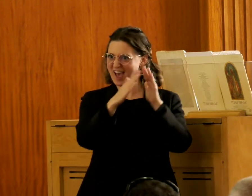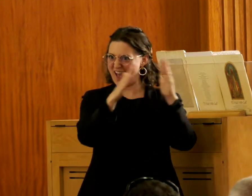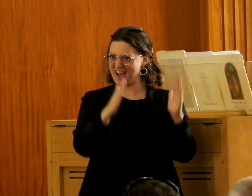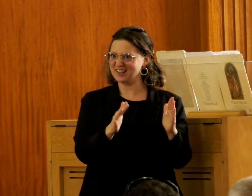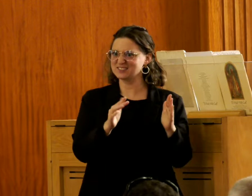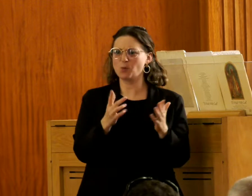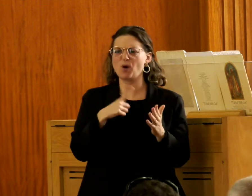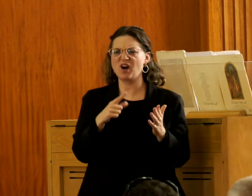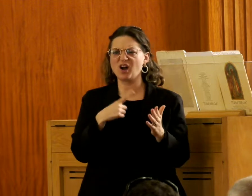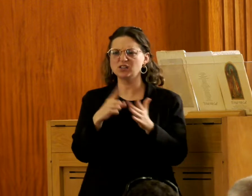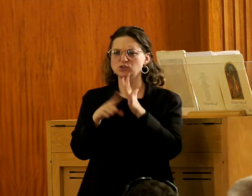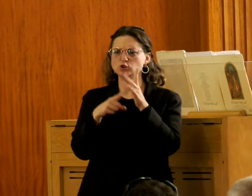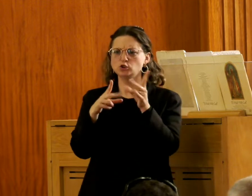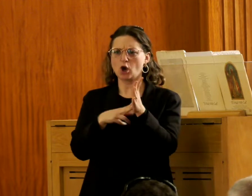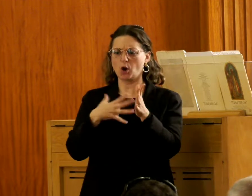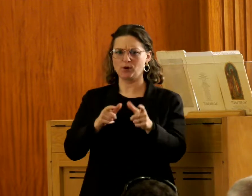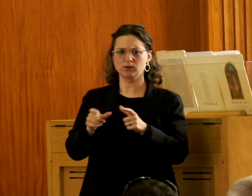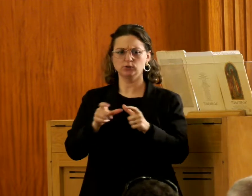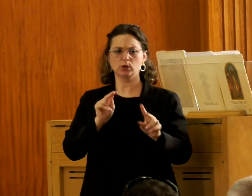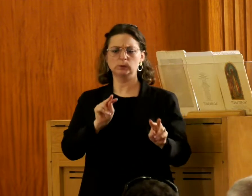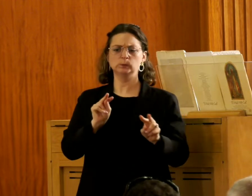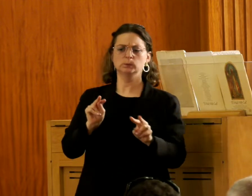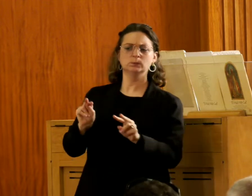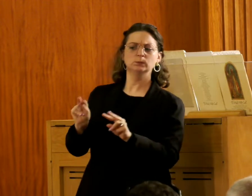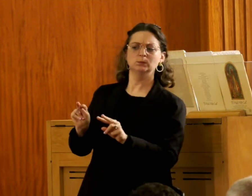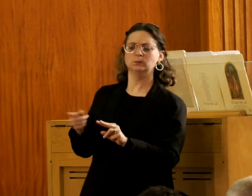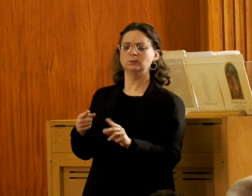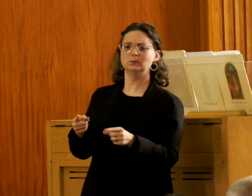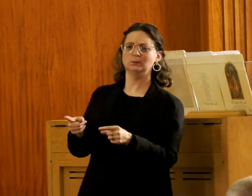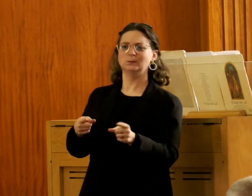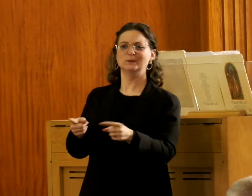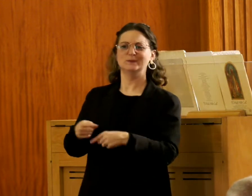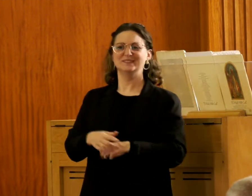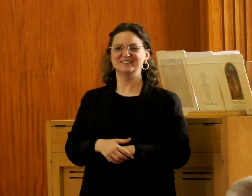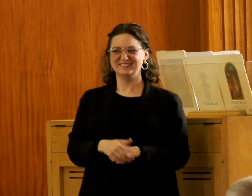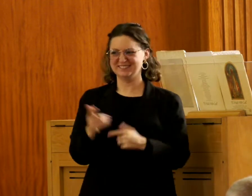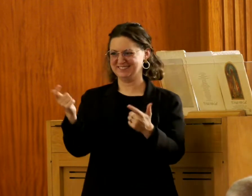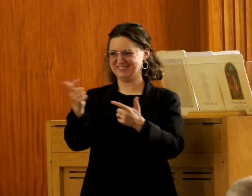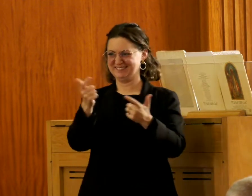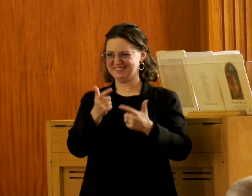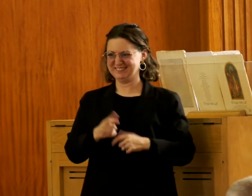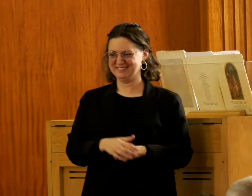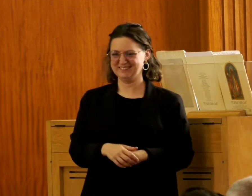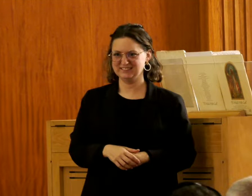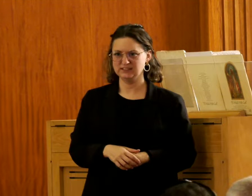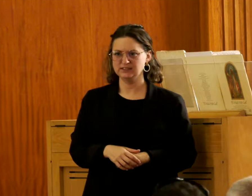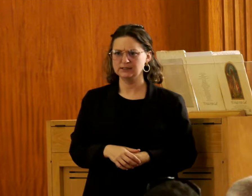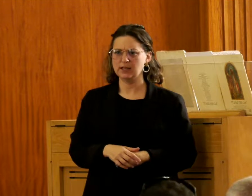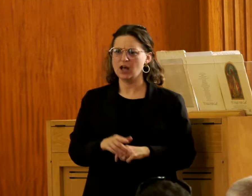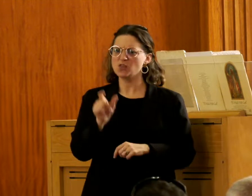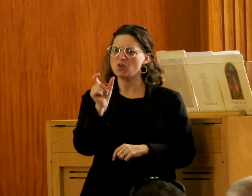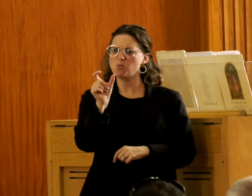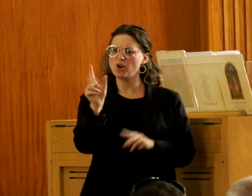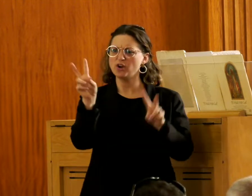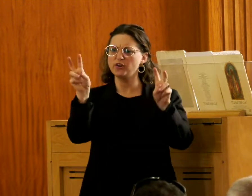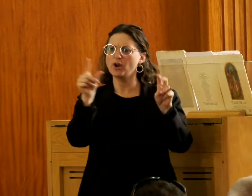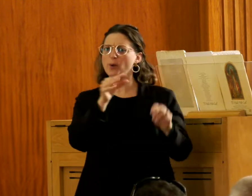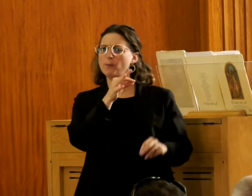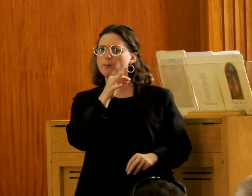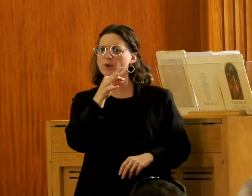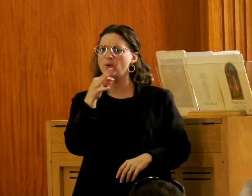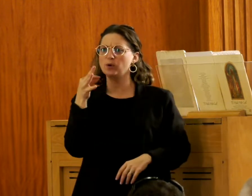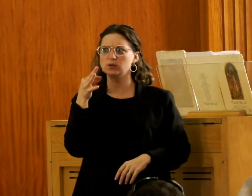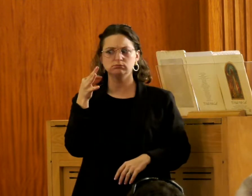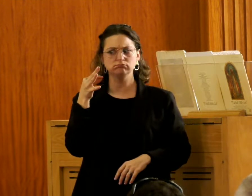Joan's way of keeping them under control and out of trouble. Bored was not a word that one used